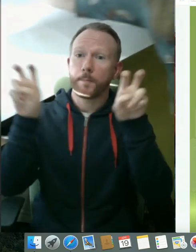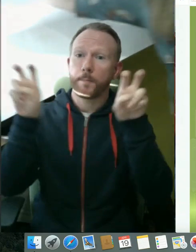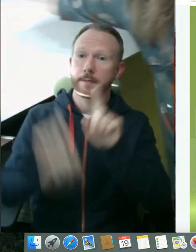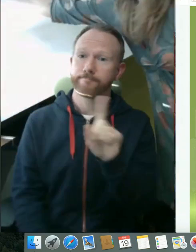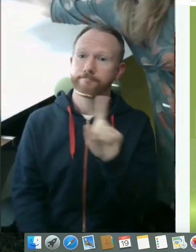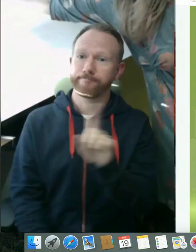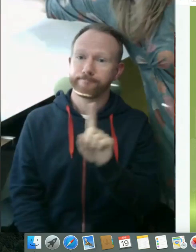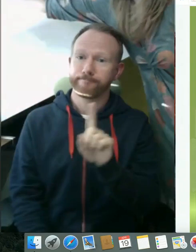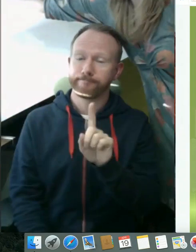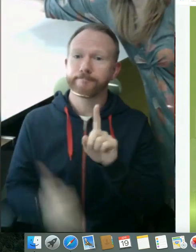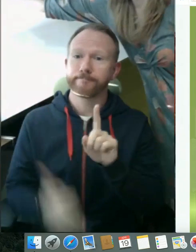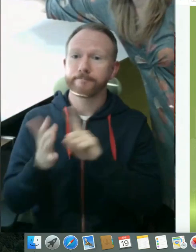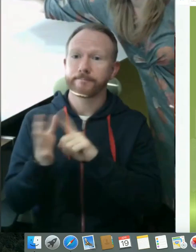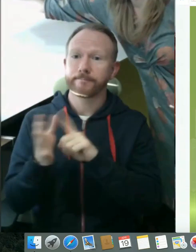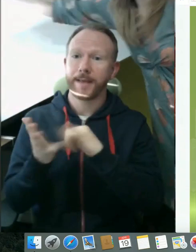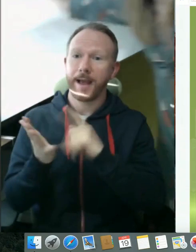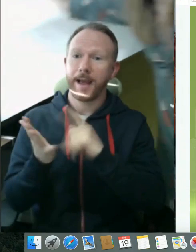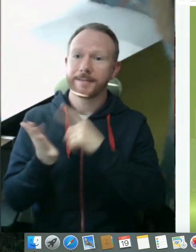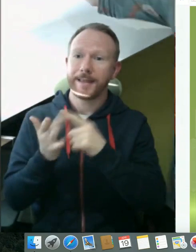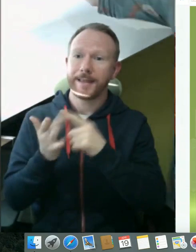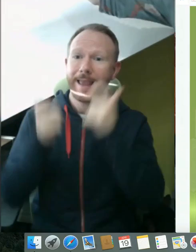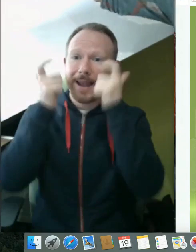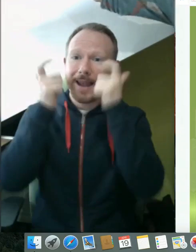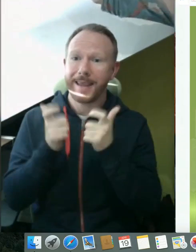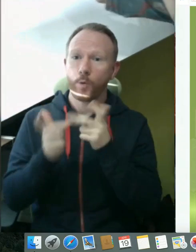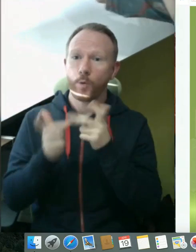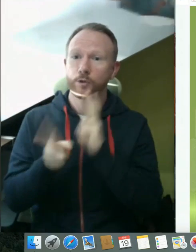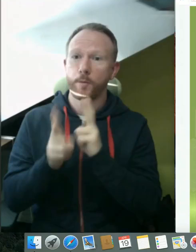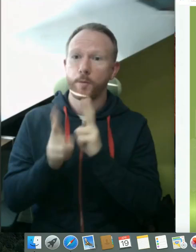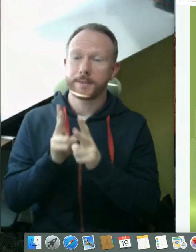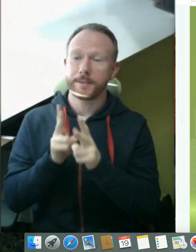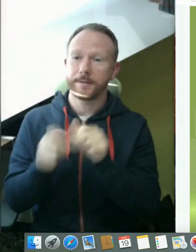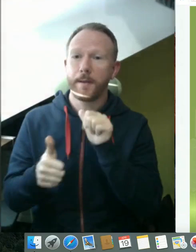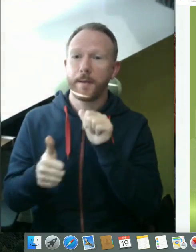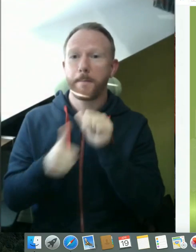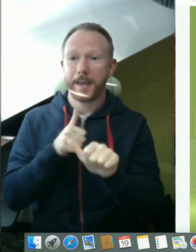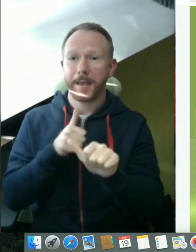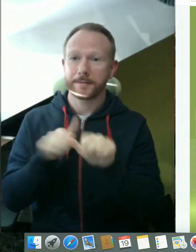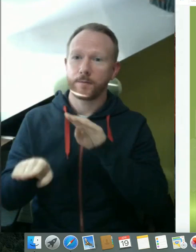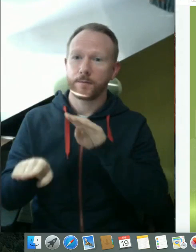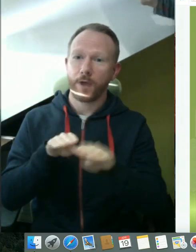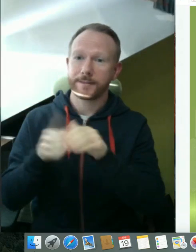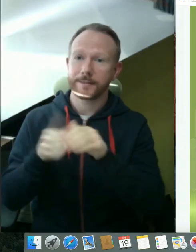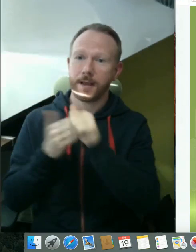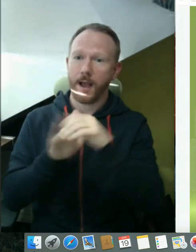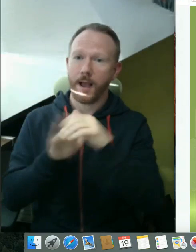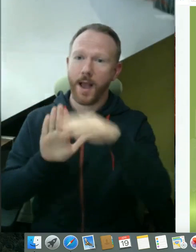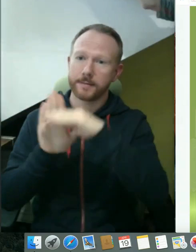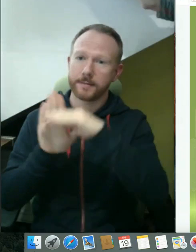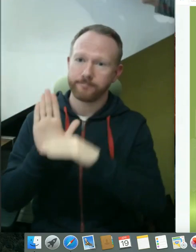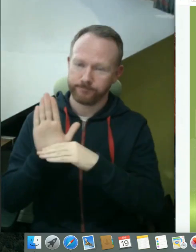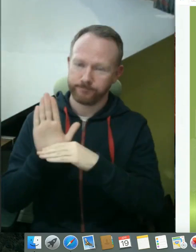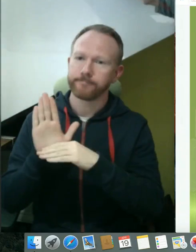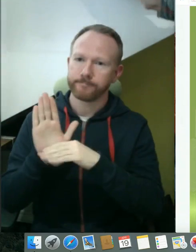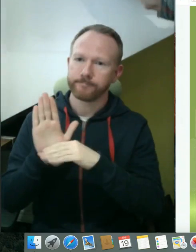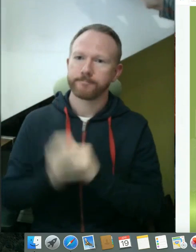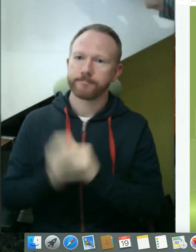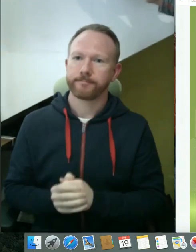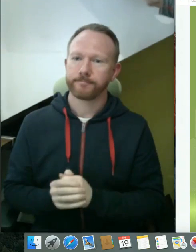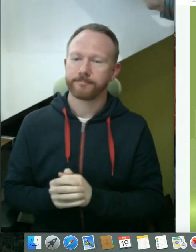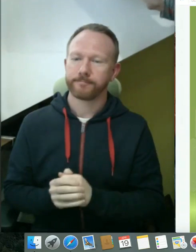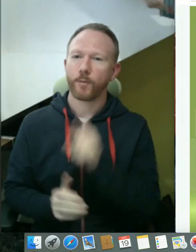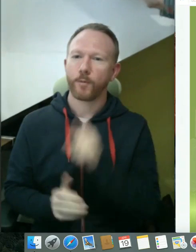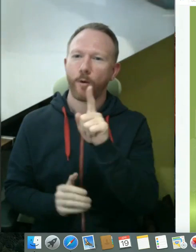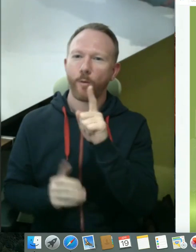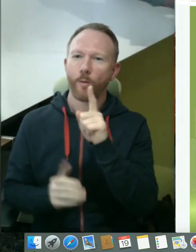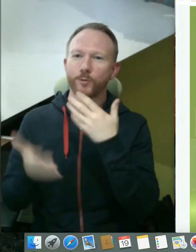ASLI Legal Interpreting Best Practices Guidelines. The talk, just wait while